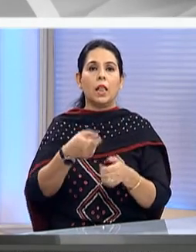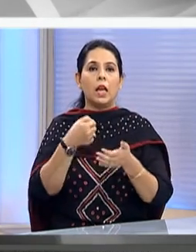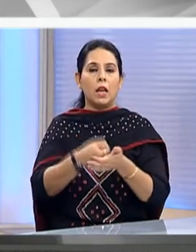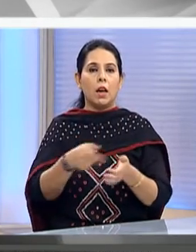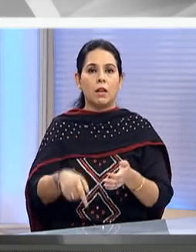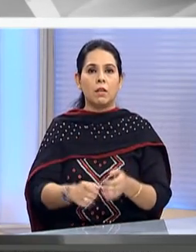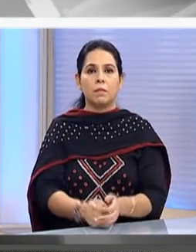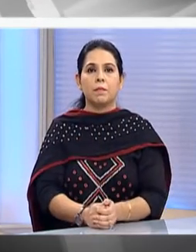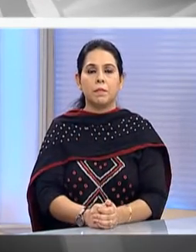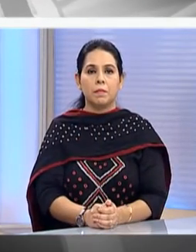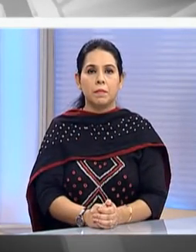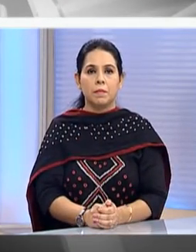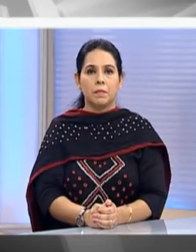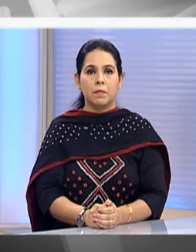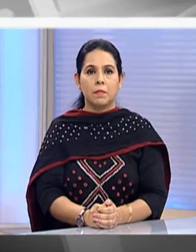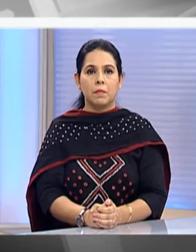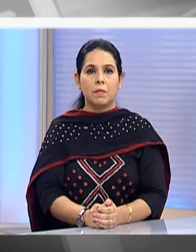in the attack.